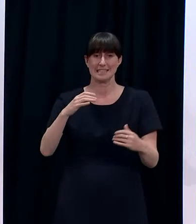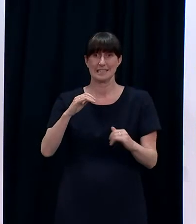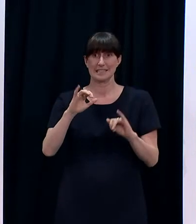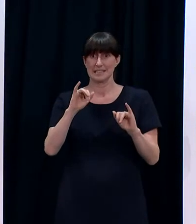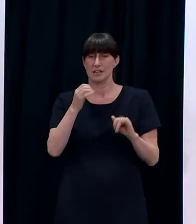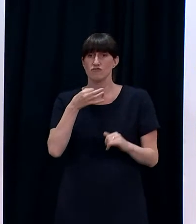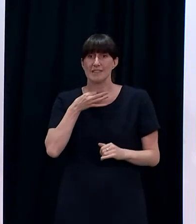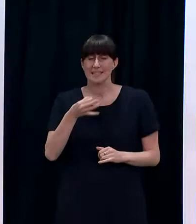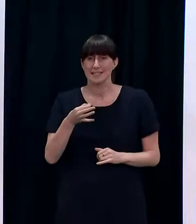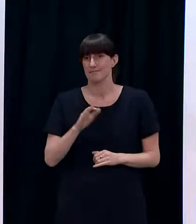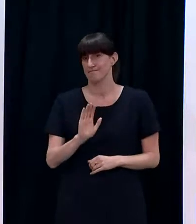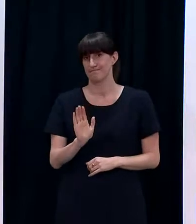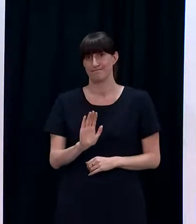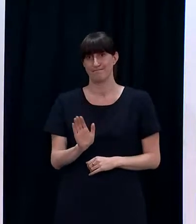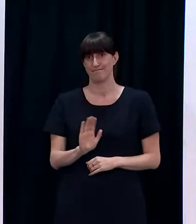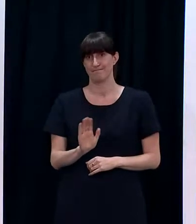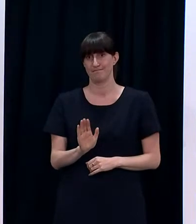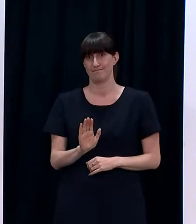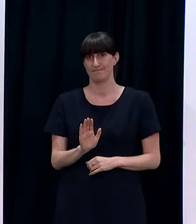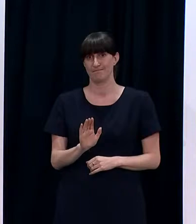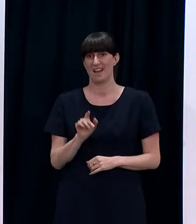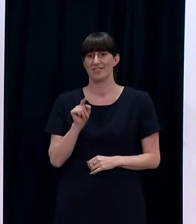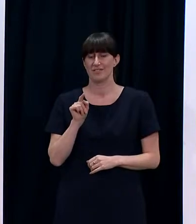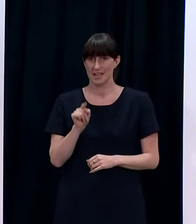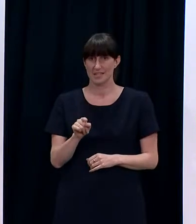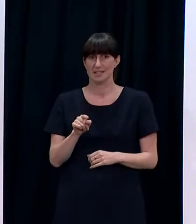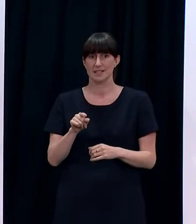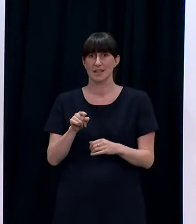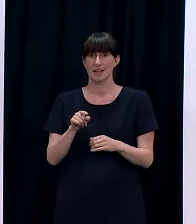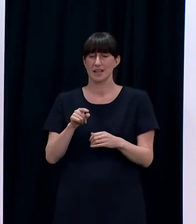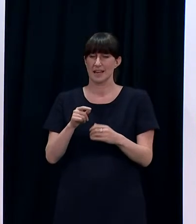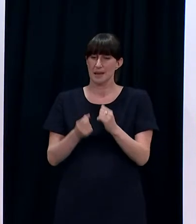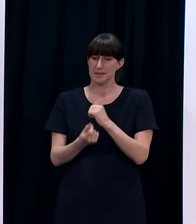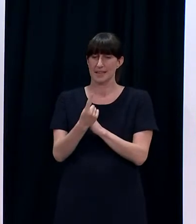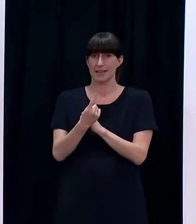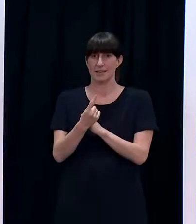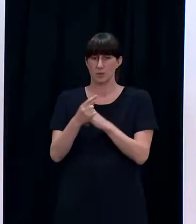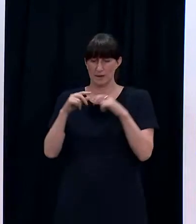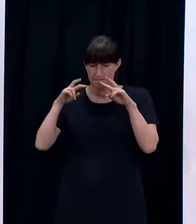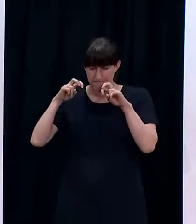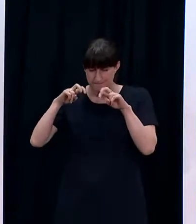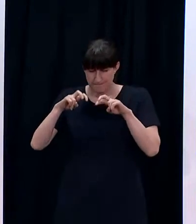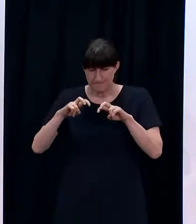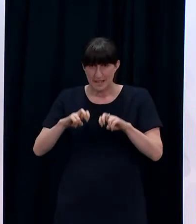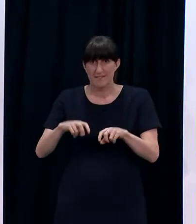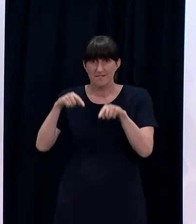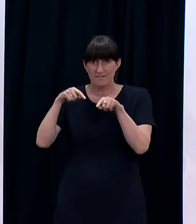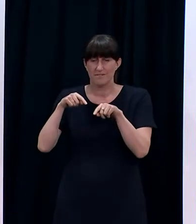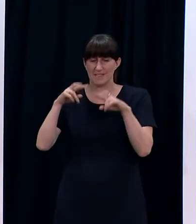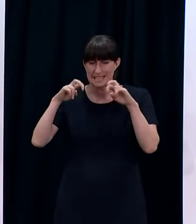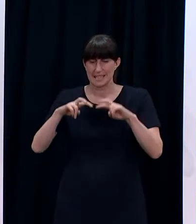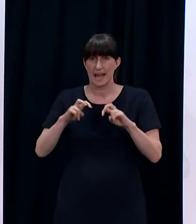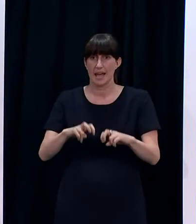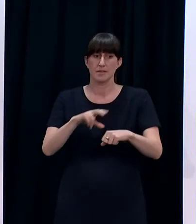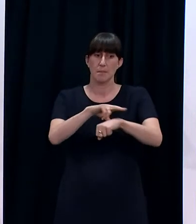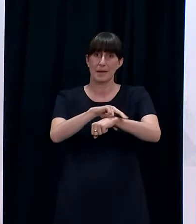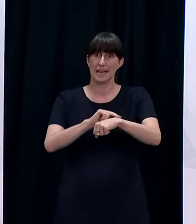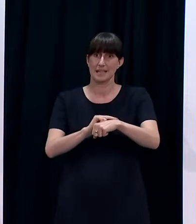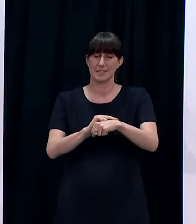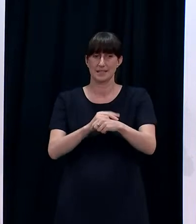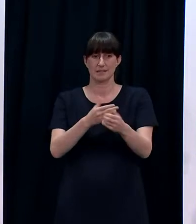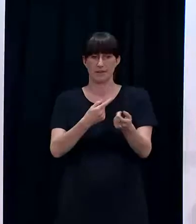clearly a regrettable incident and one that has now been thoroughly investigated, and we will obviously release information about